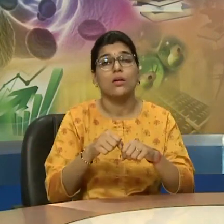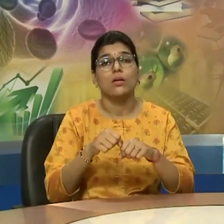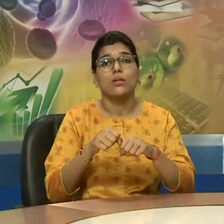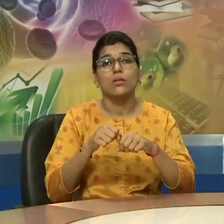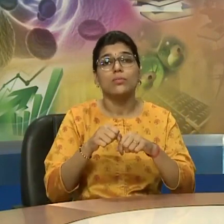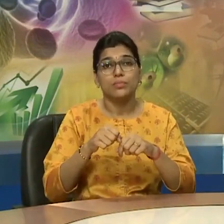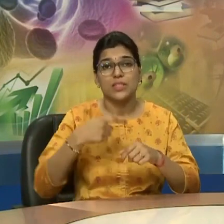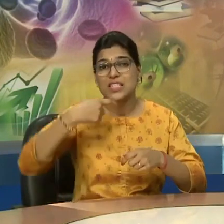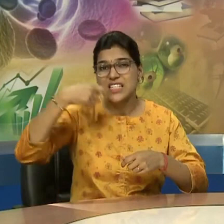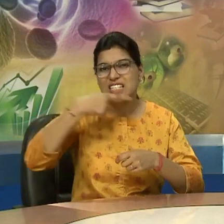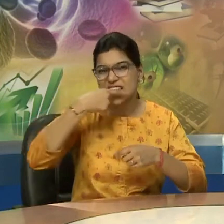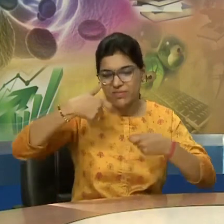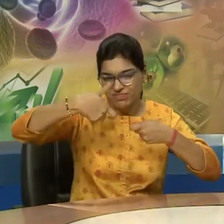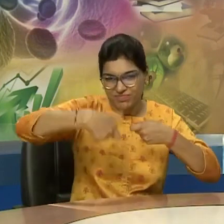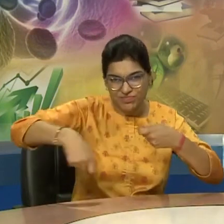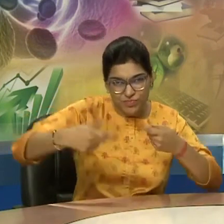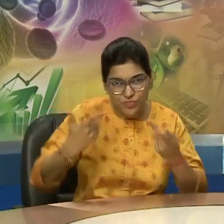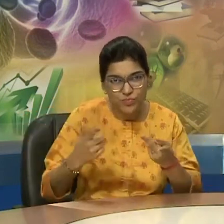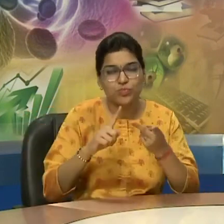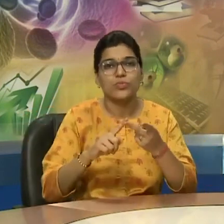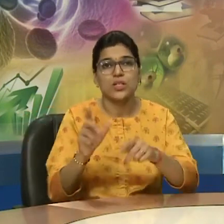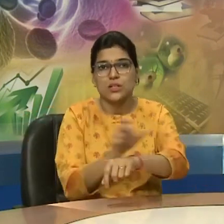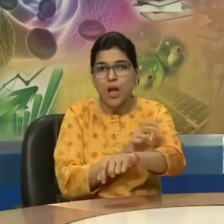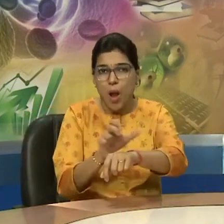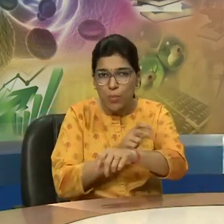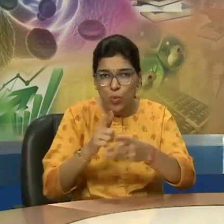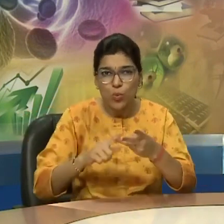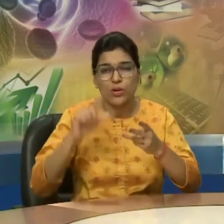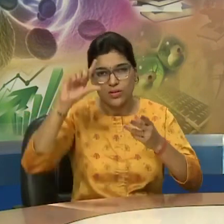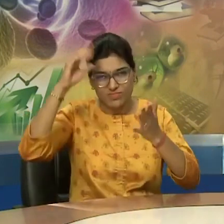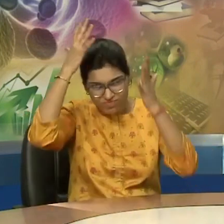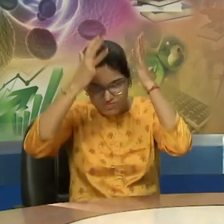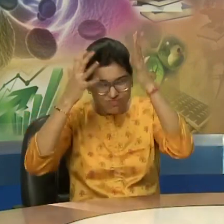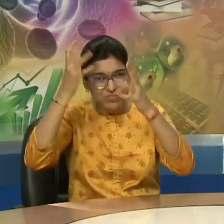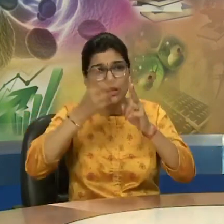Evidence of these uses exist in the